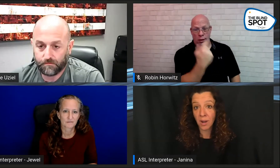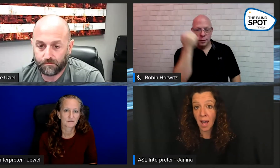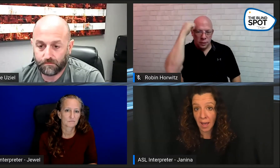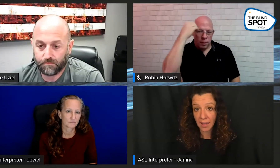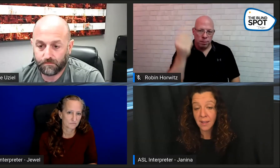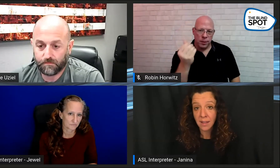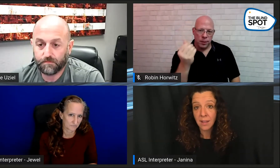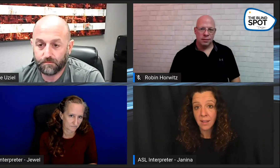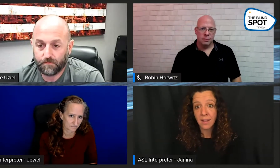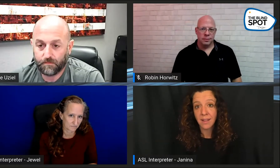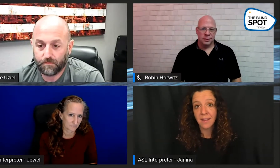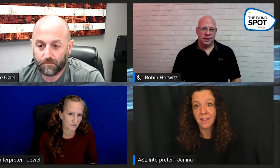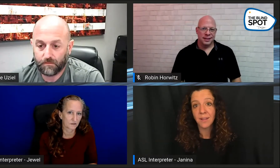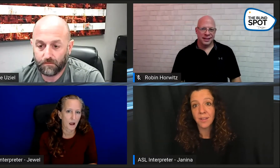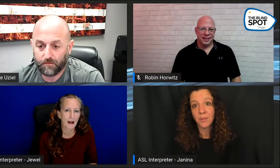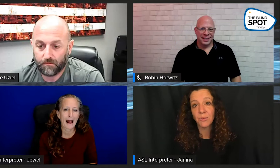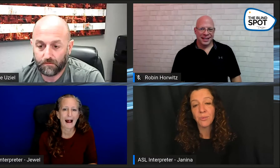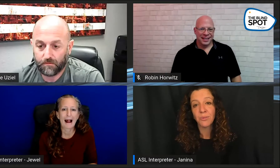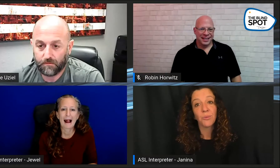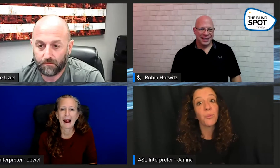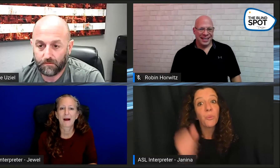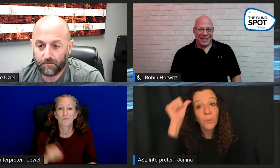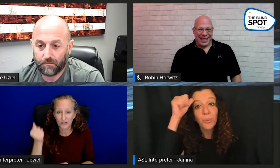Now, you and I,